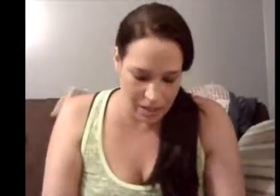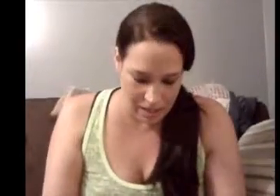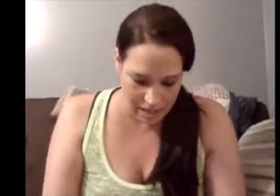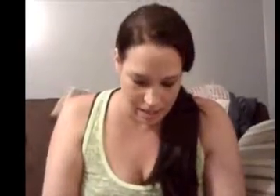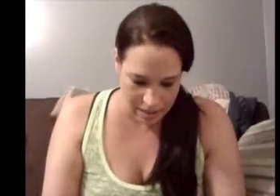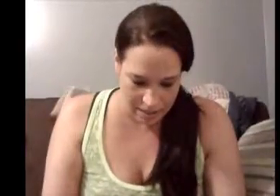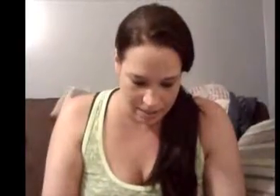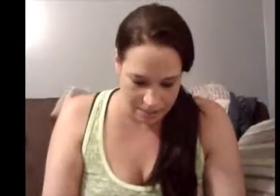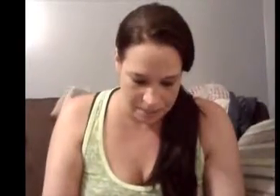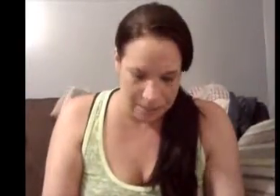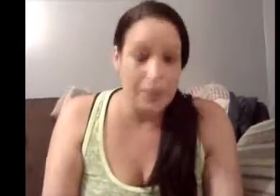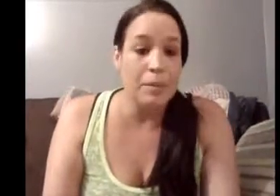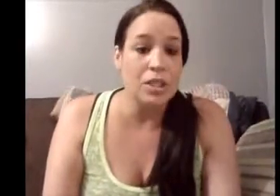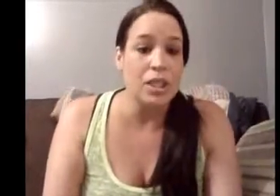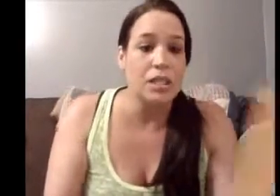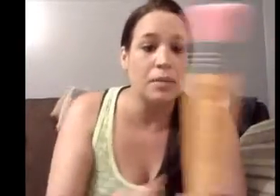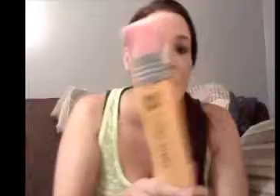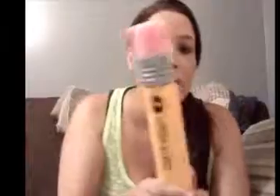Okay. Let me check some of that off.